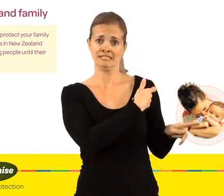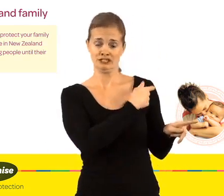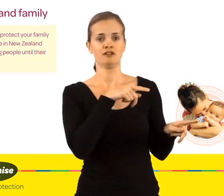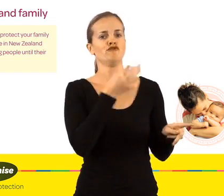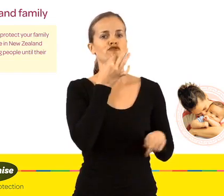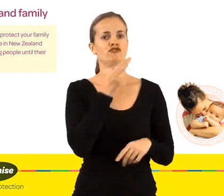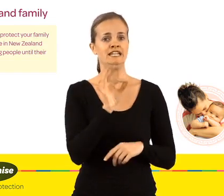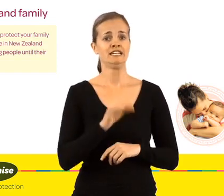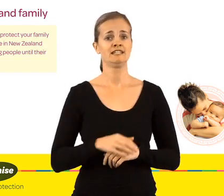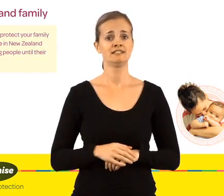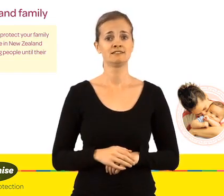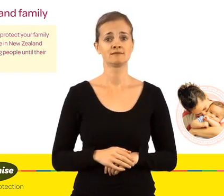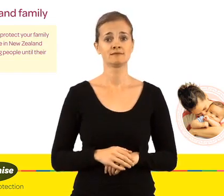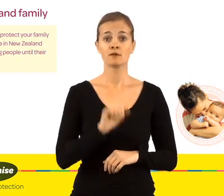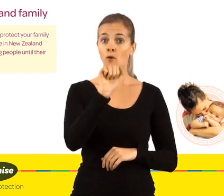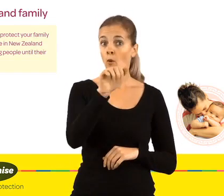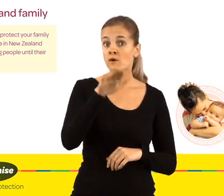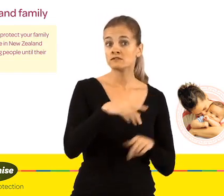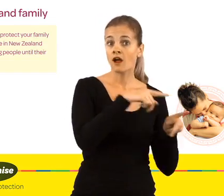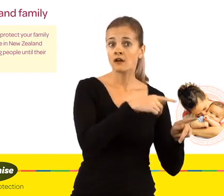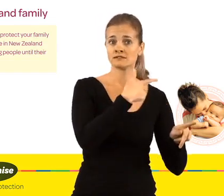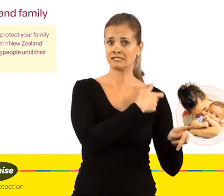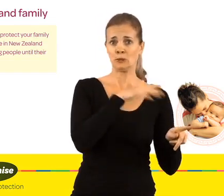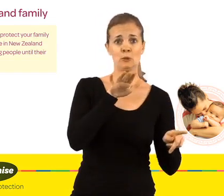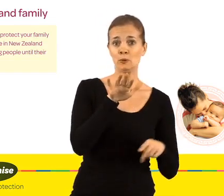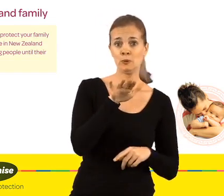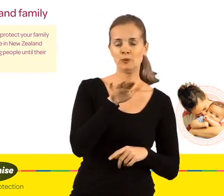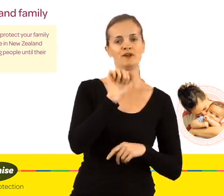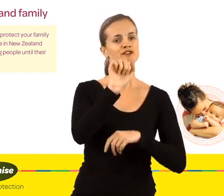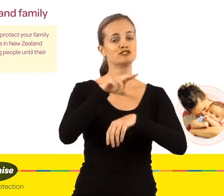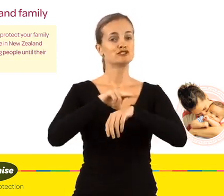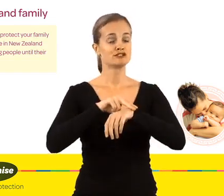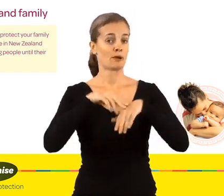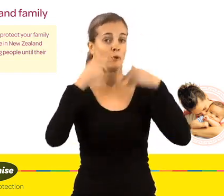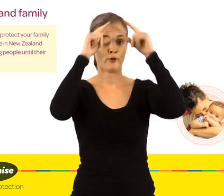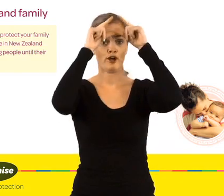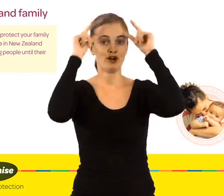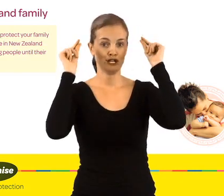Immunisation for children is free and is administered by your doctor or nurse.